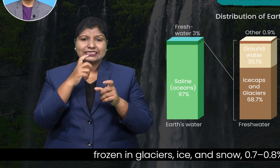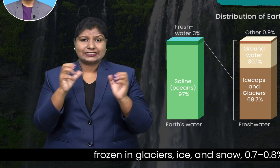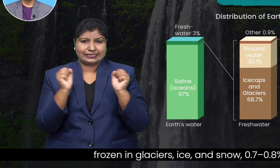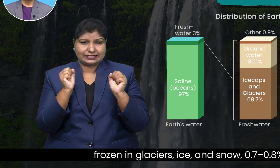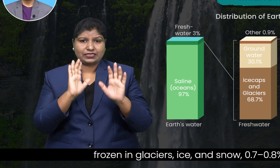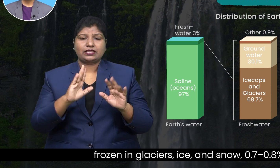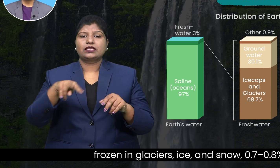0.7 to